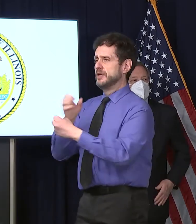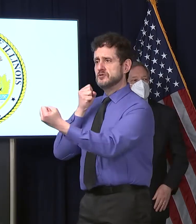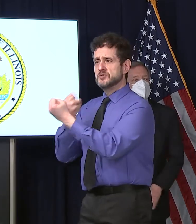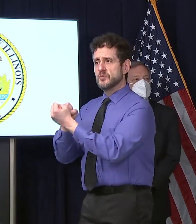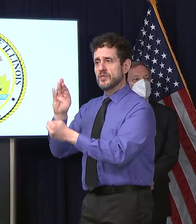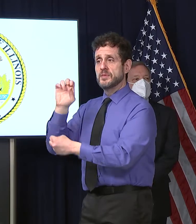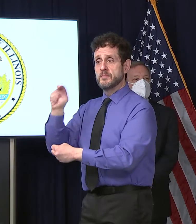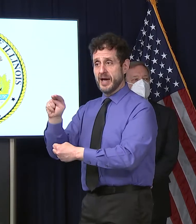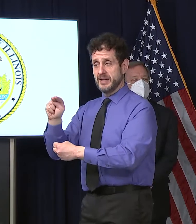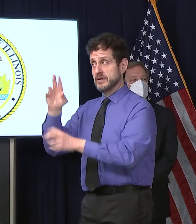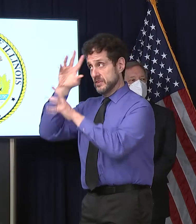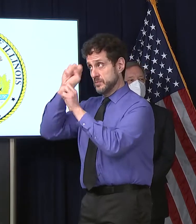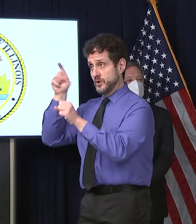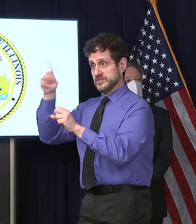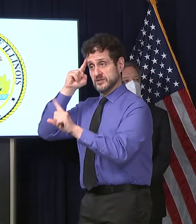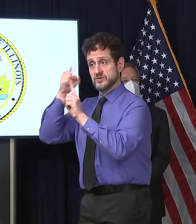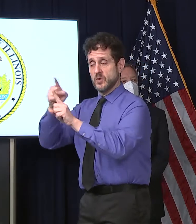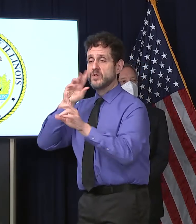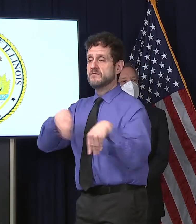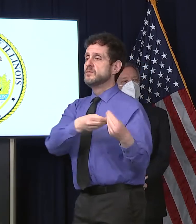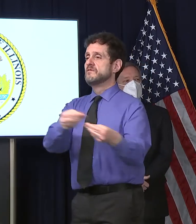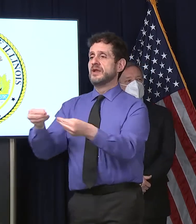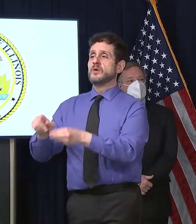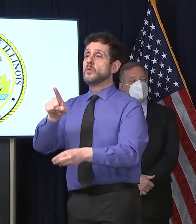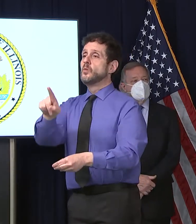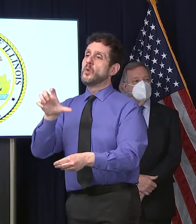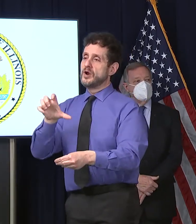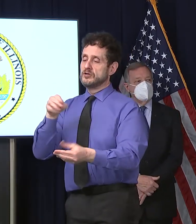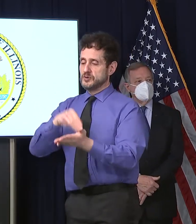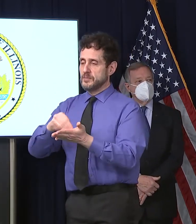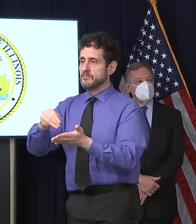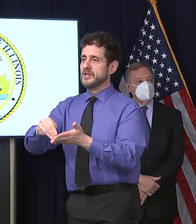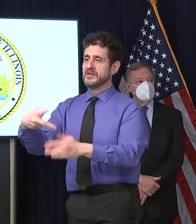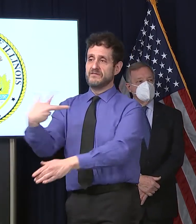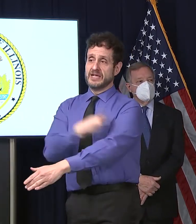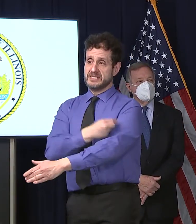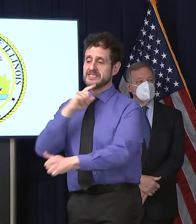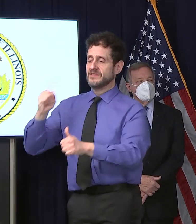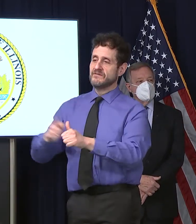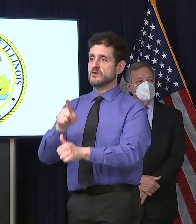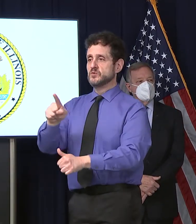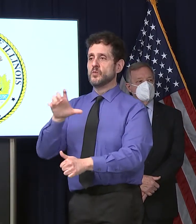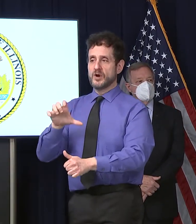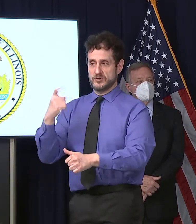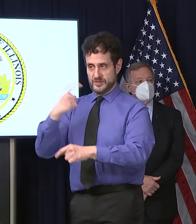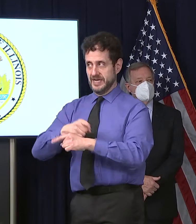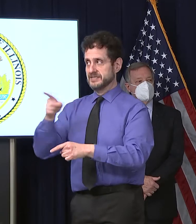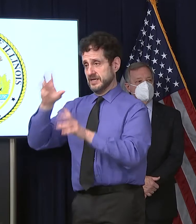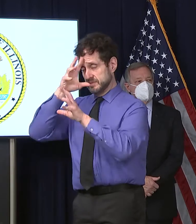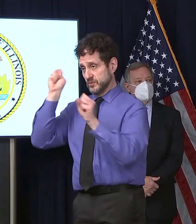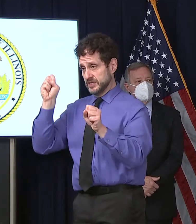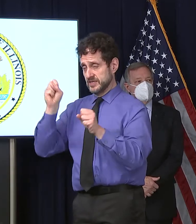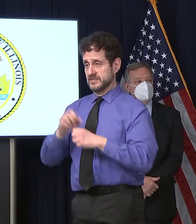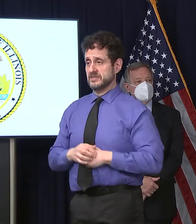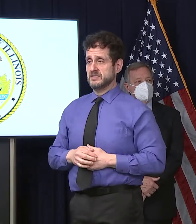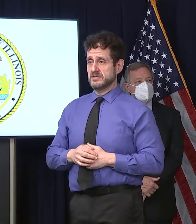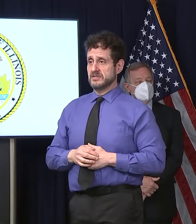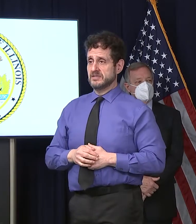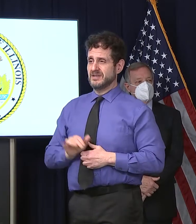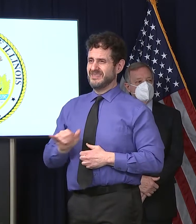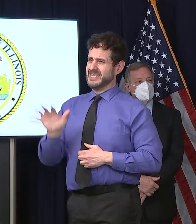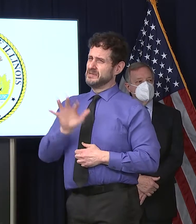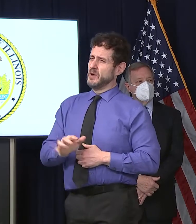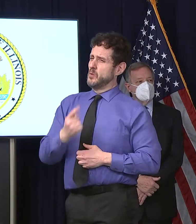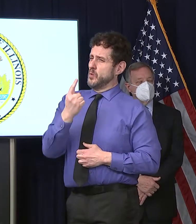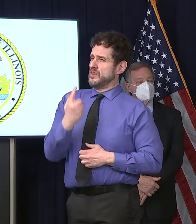of providing 100 million vaccines in the first 100 days. It's a little less than a third of our